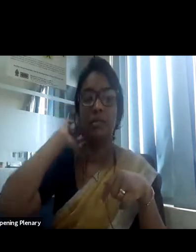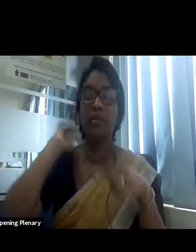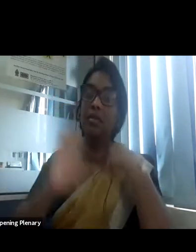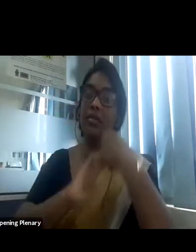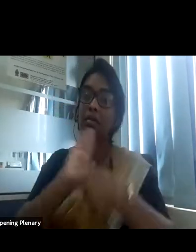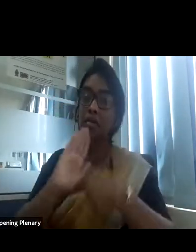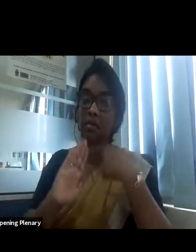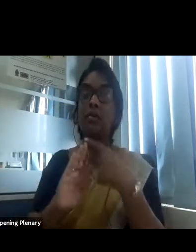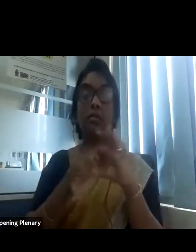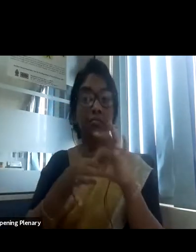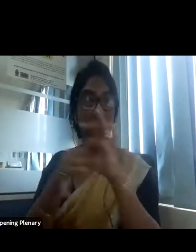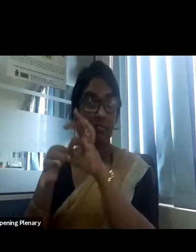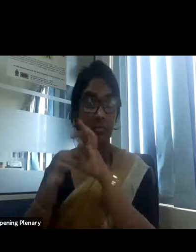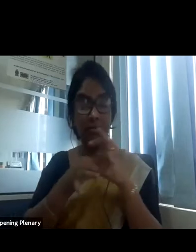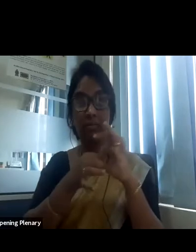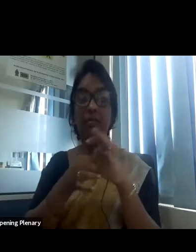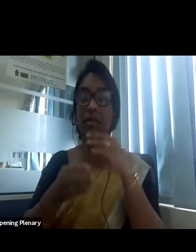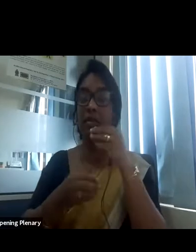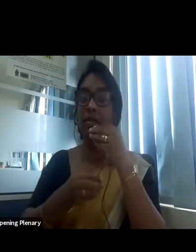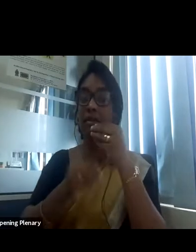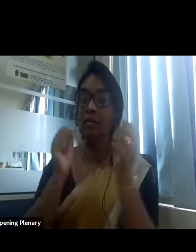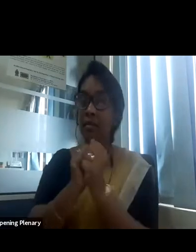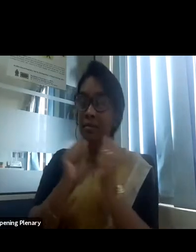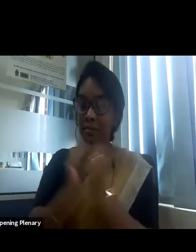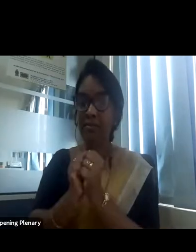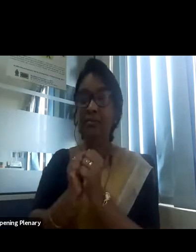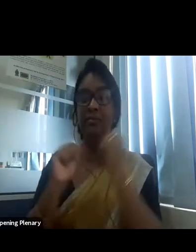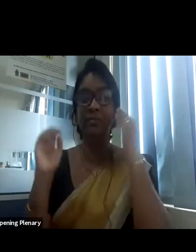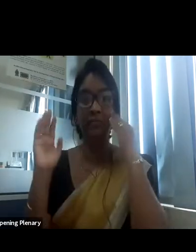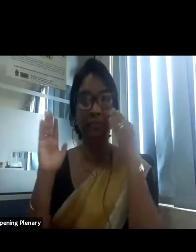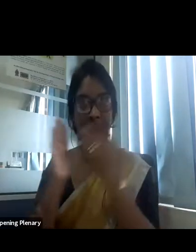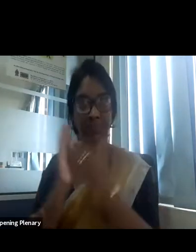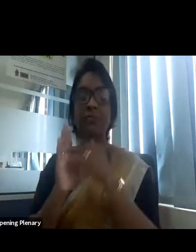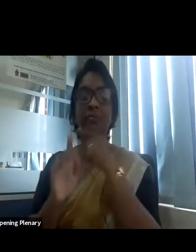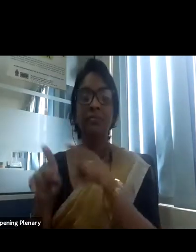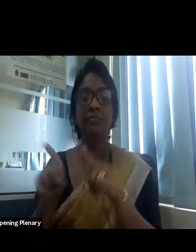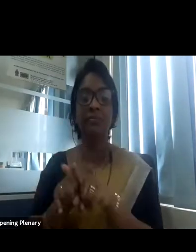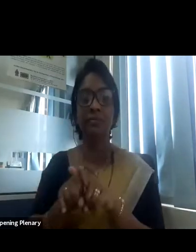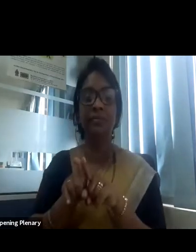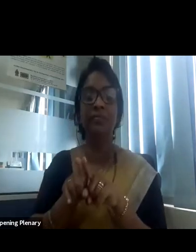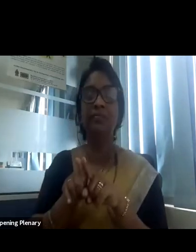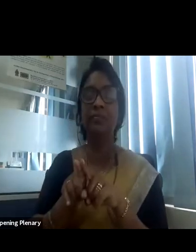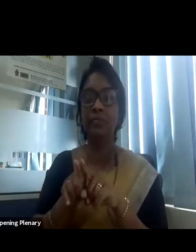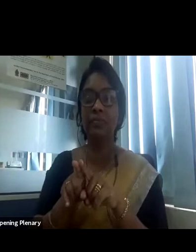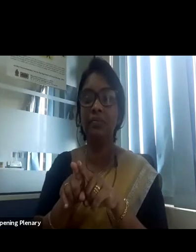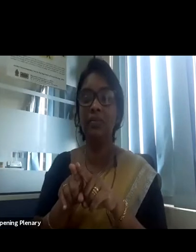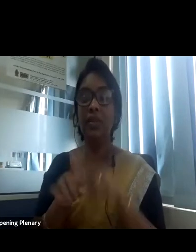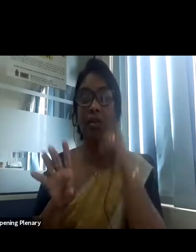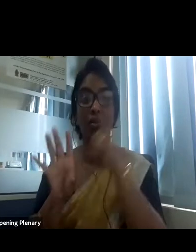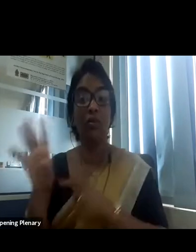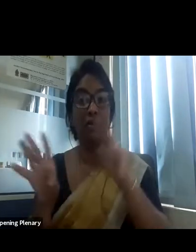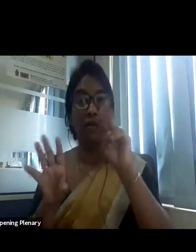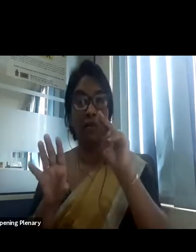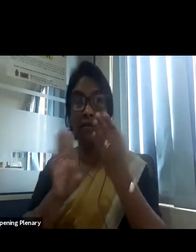businesses that volunteered nearly 20 years ago to adhere to these principles, and they were bold